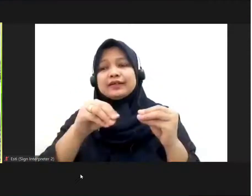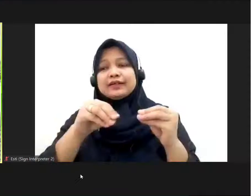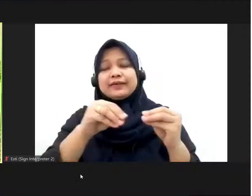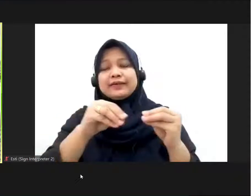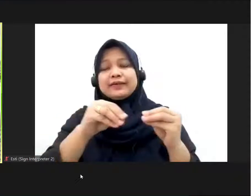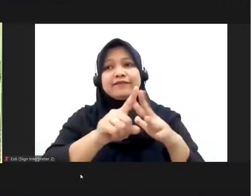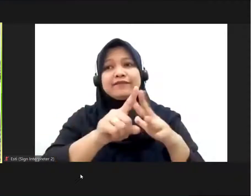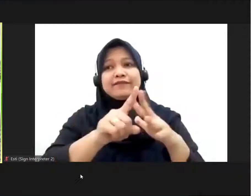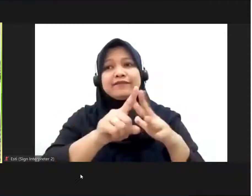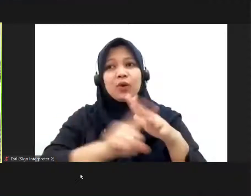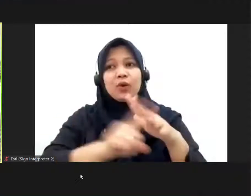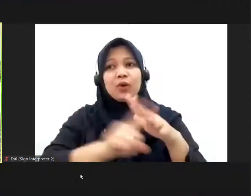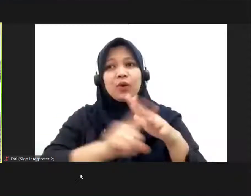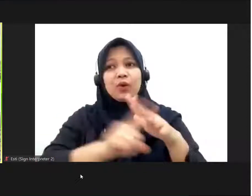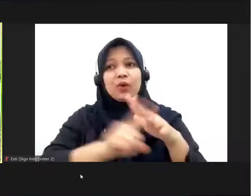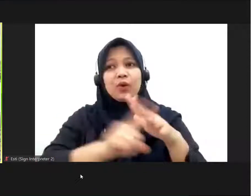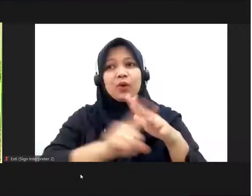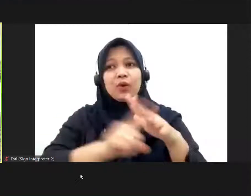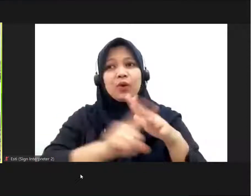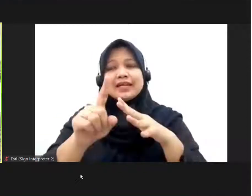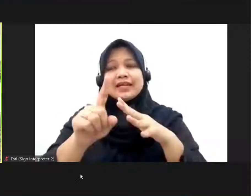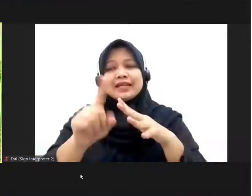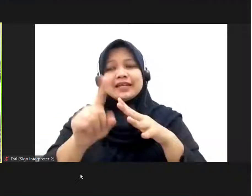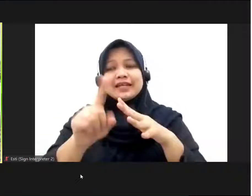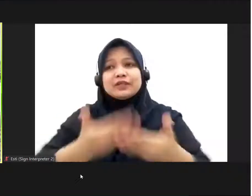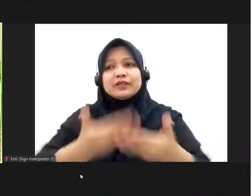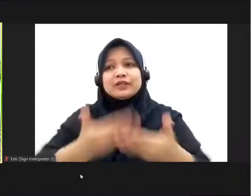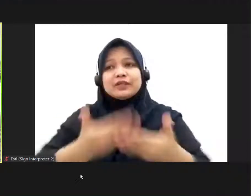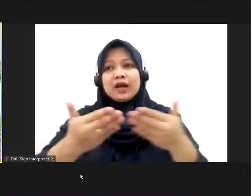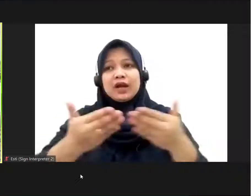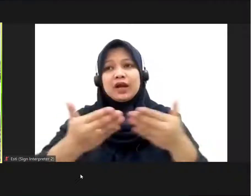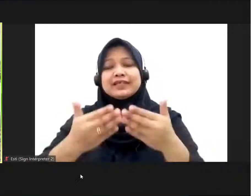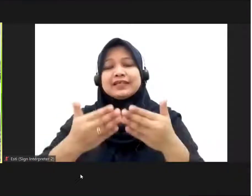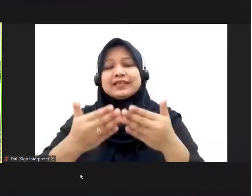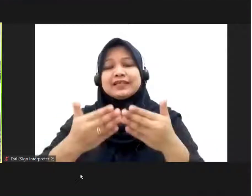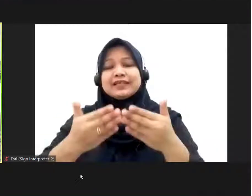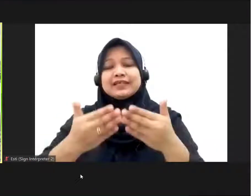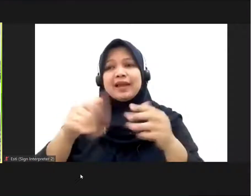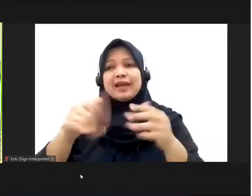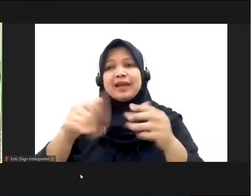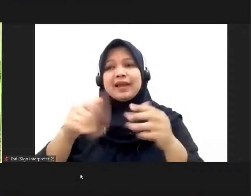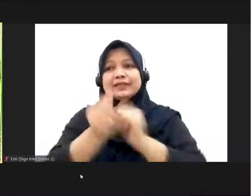during a natural disaster. These are all issues that are currently being considered.